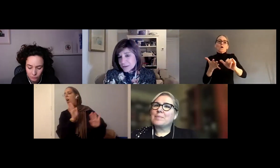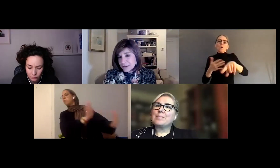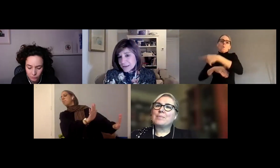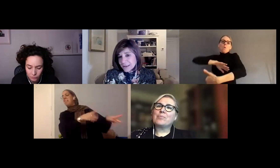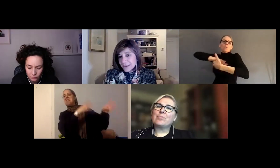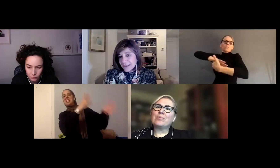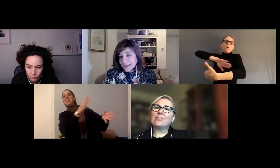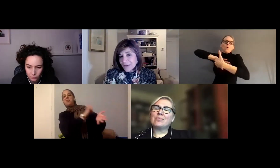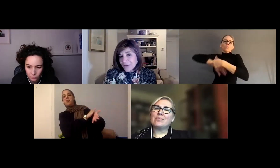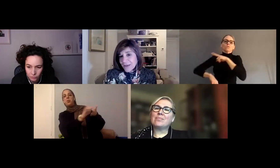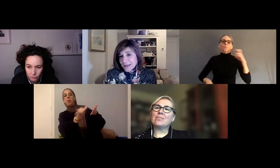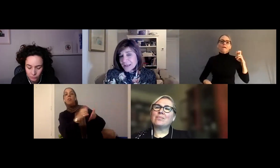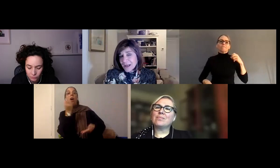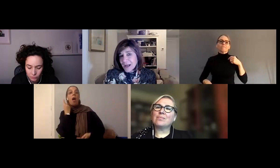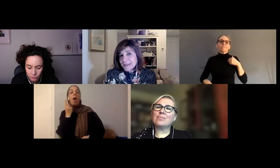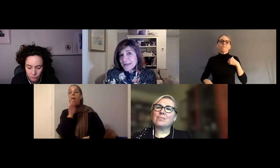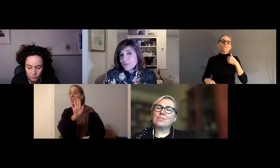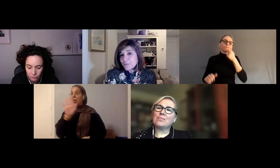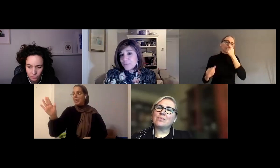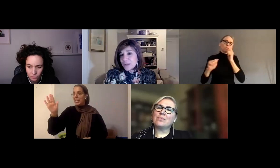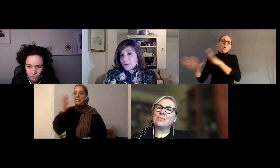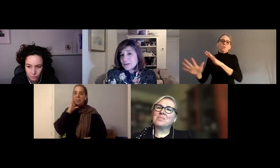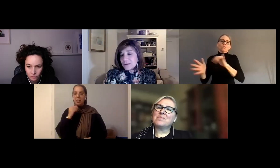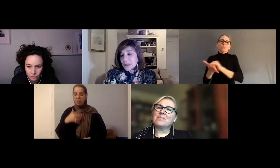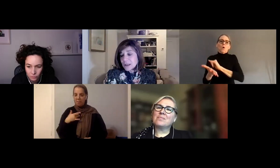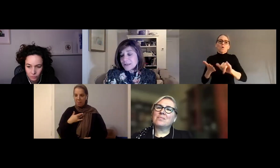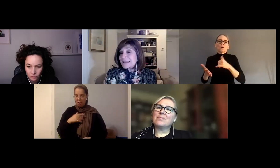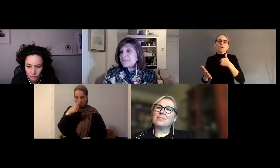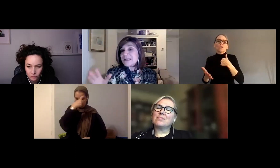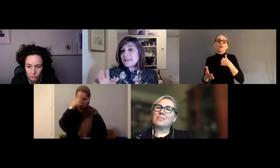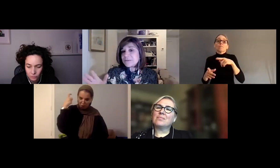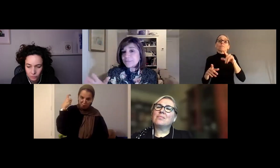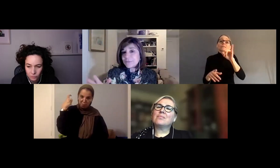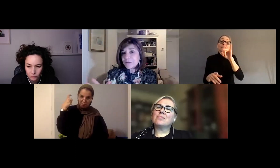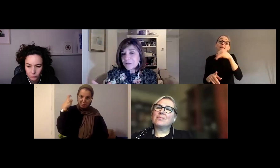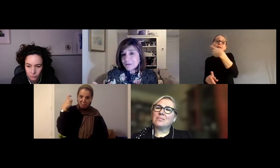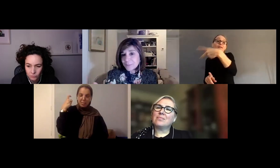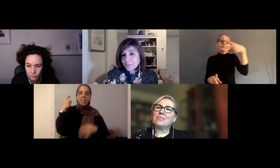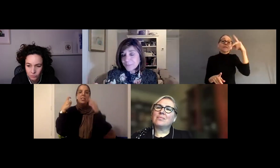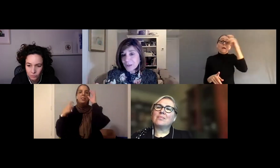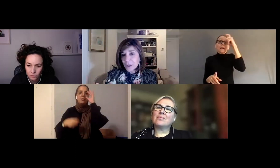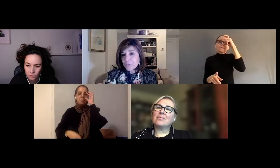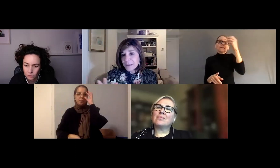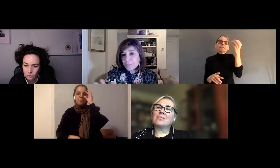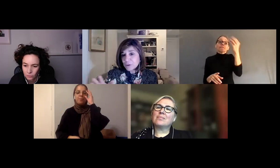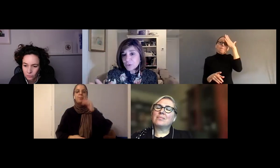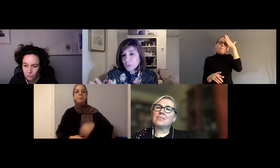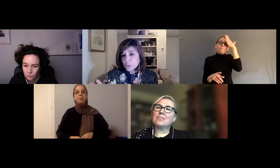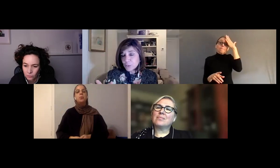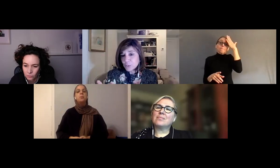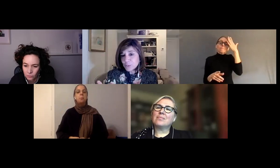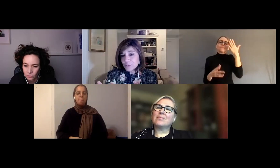soul that I never feel dismissive of